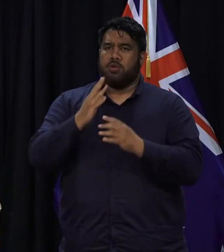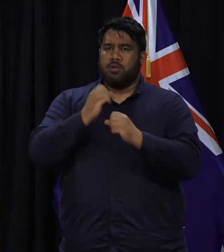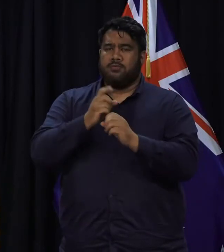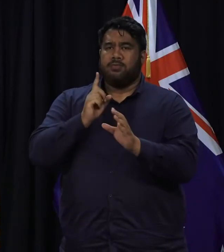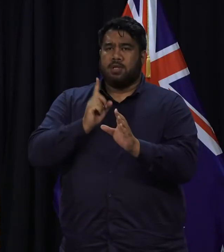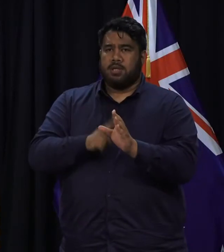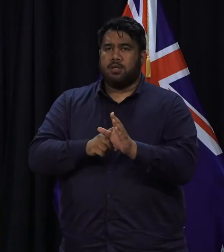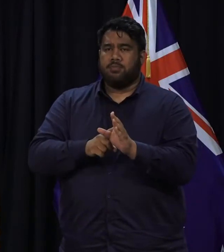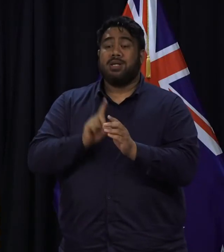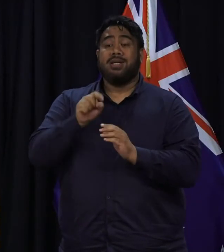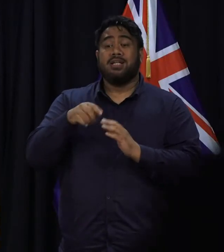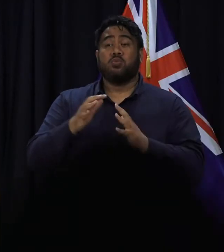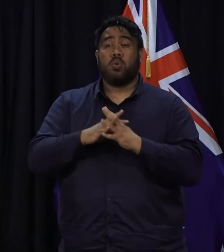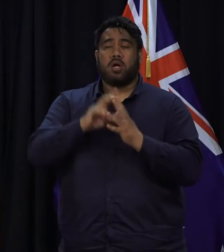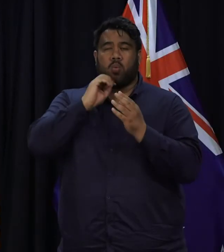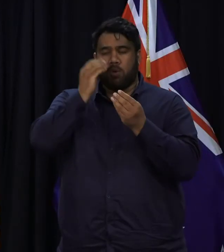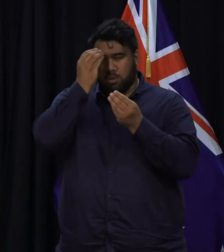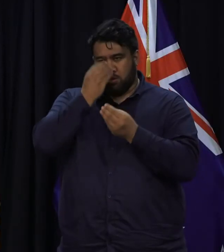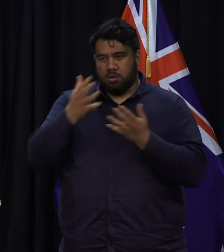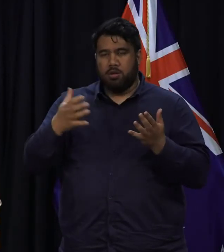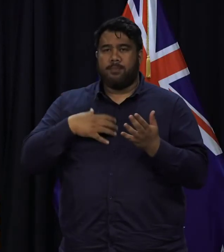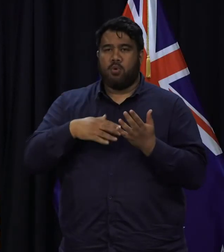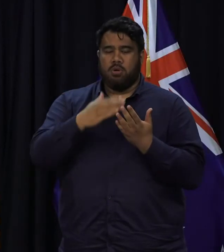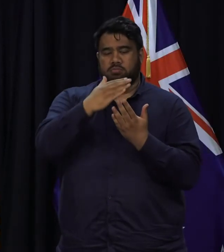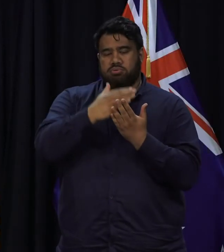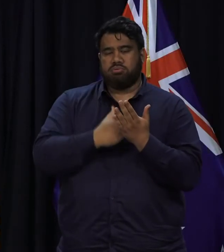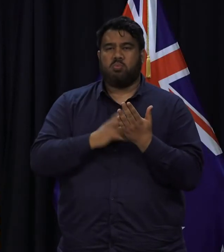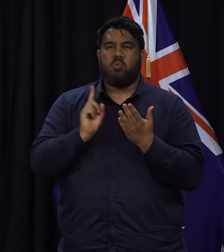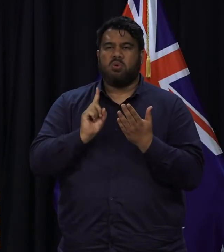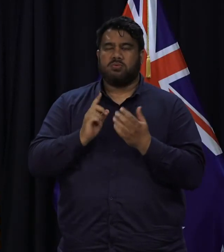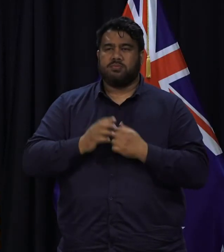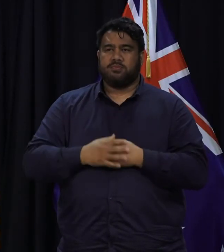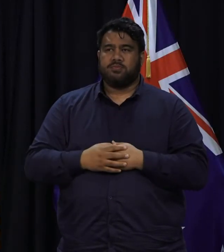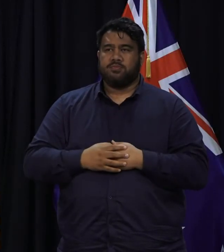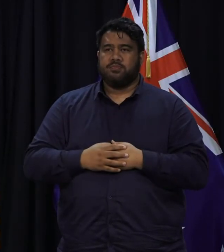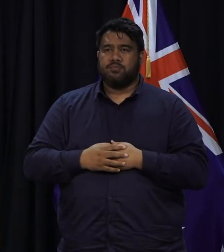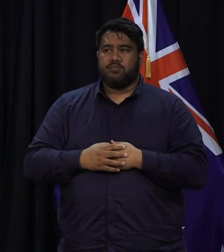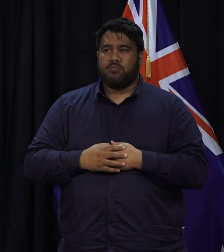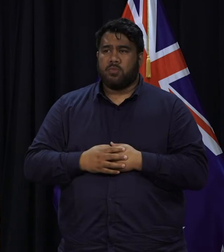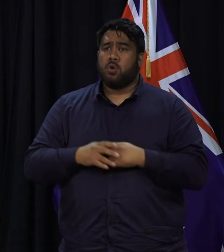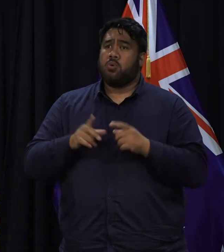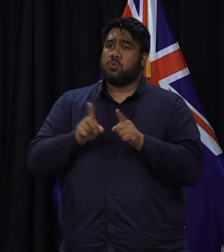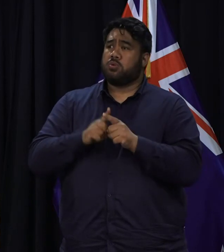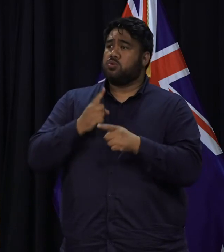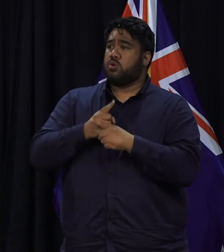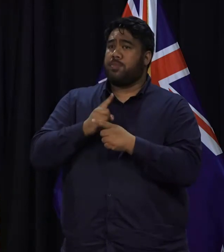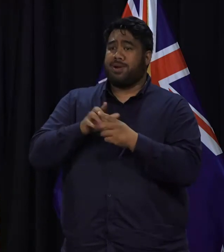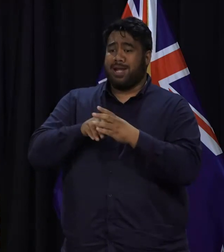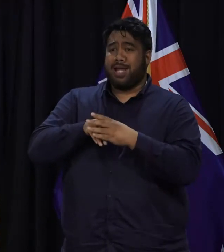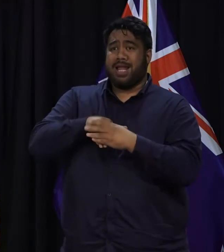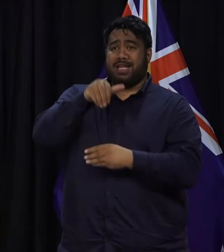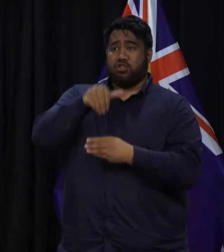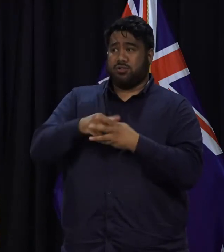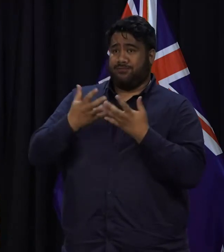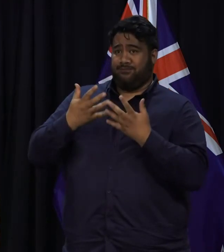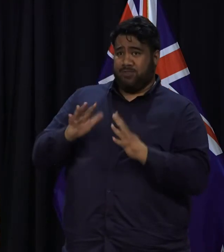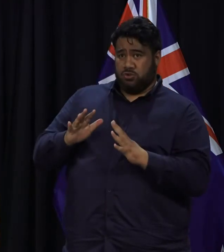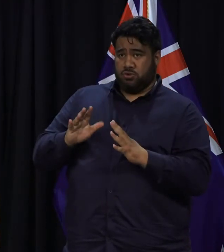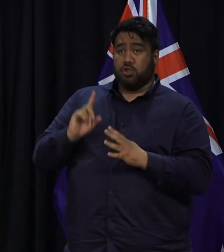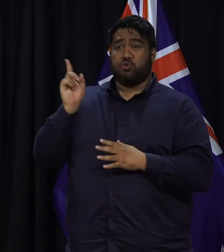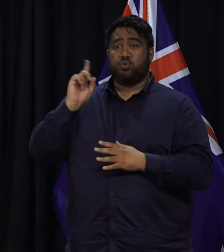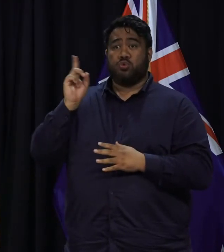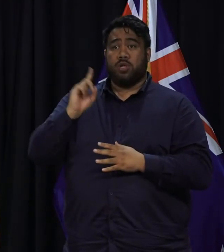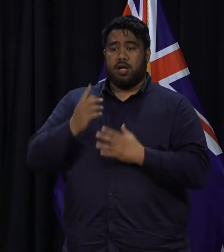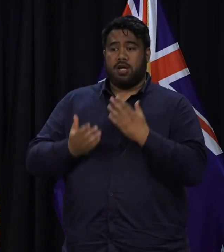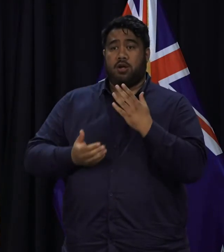week. I'd also like to comment briefly on some of the final election results that we've seen come through this afternoon.